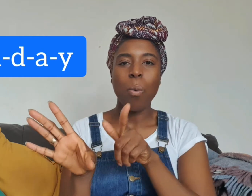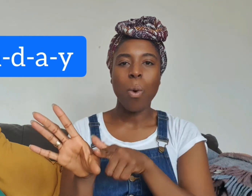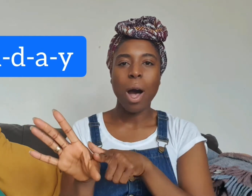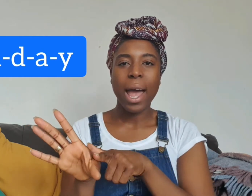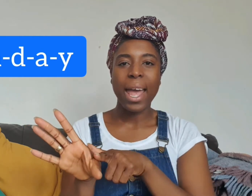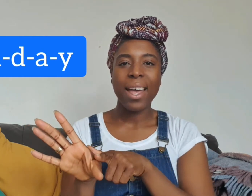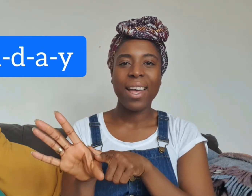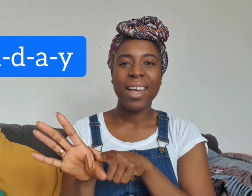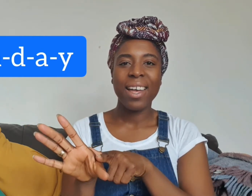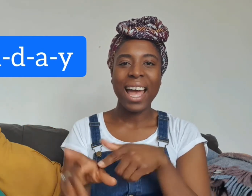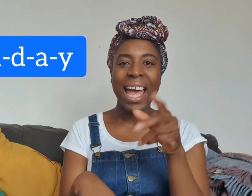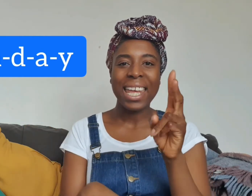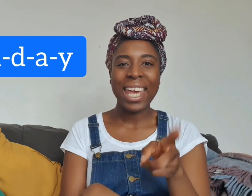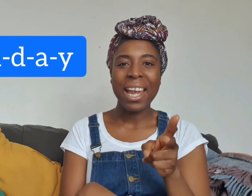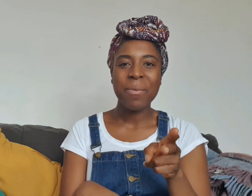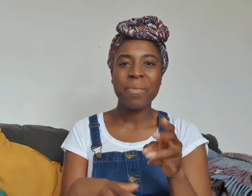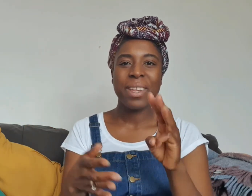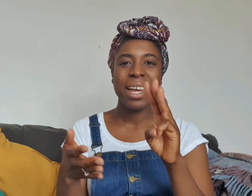M-O-N-D-A-Y. And again,